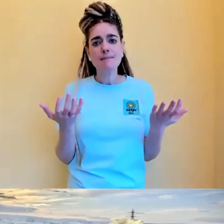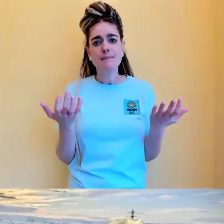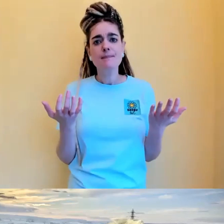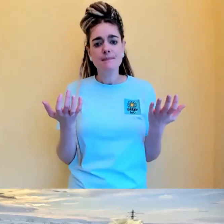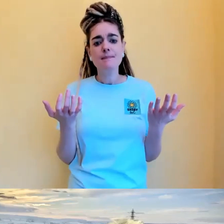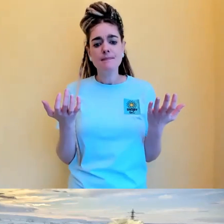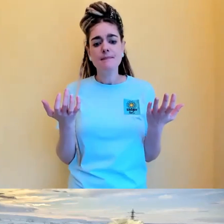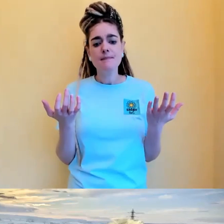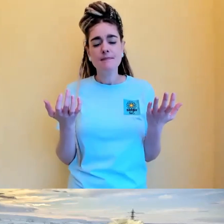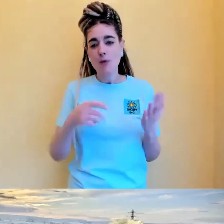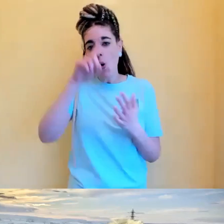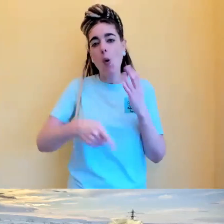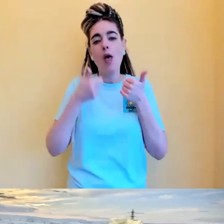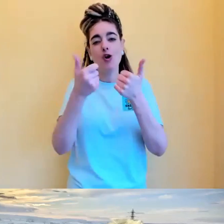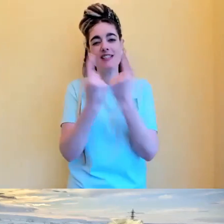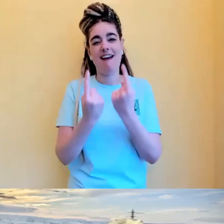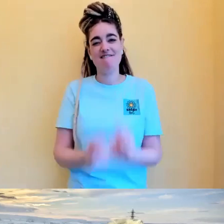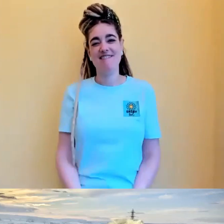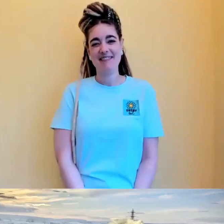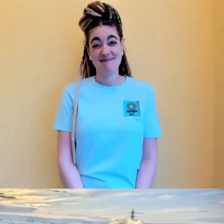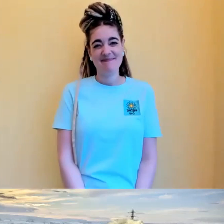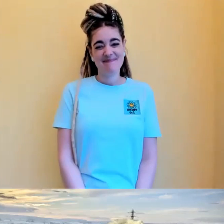all good stuff.